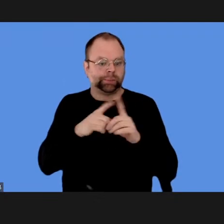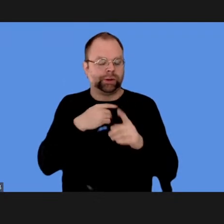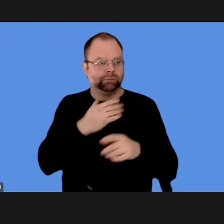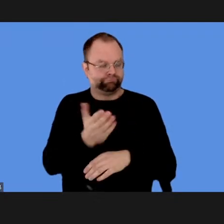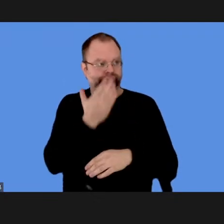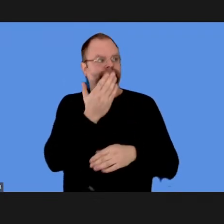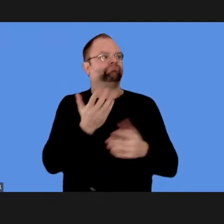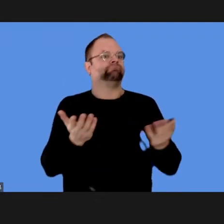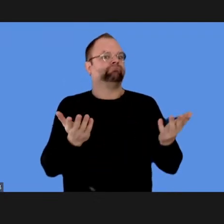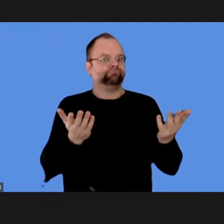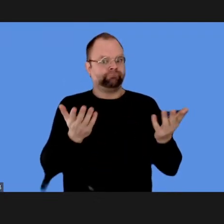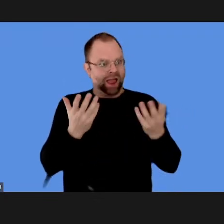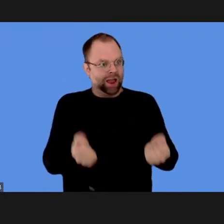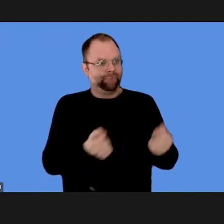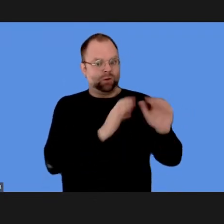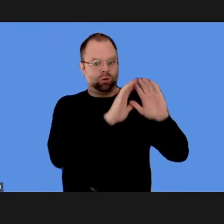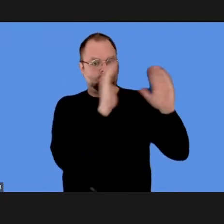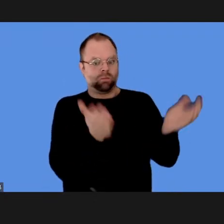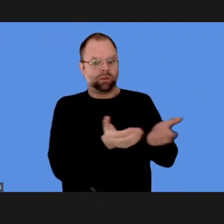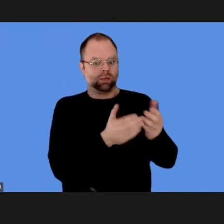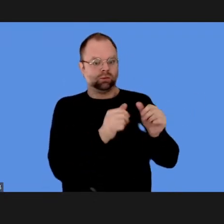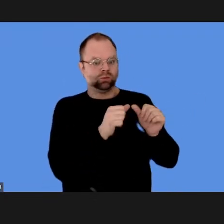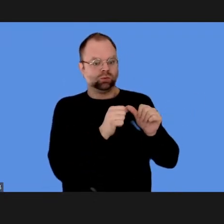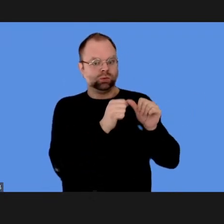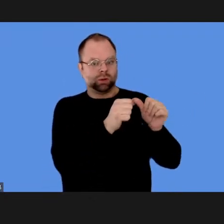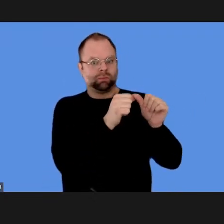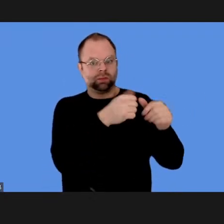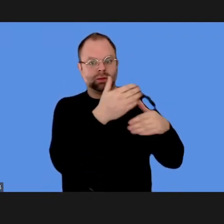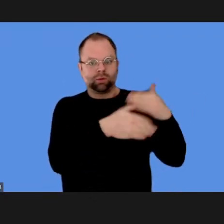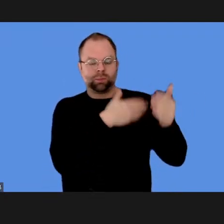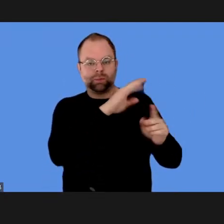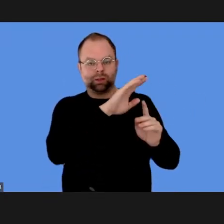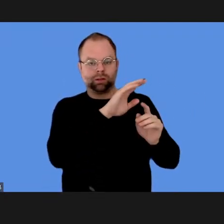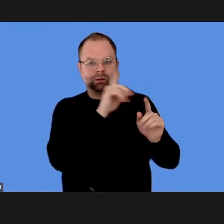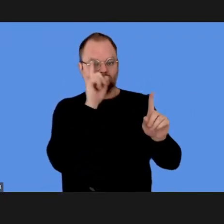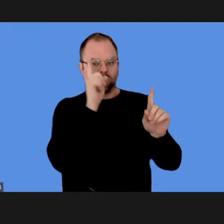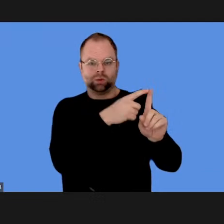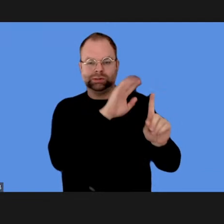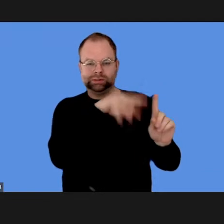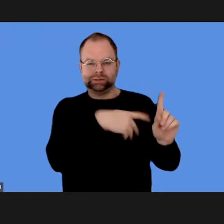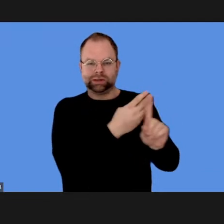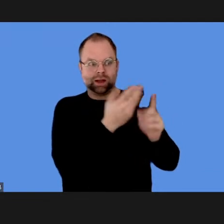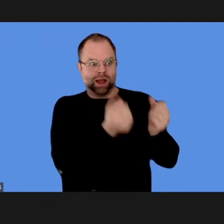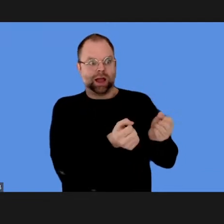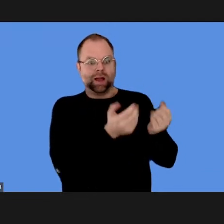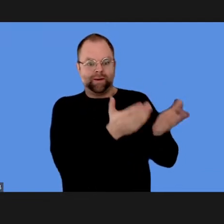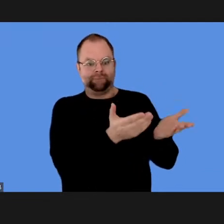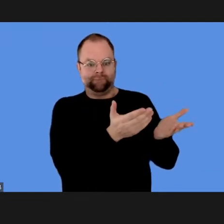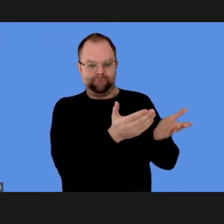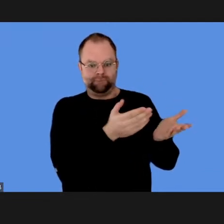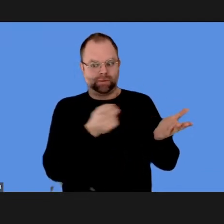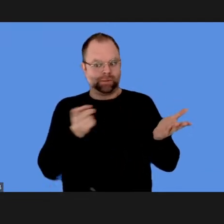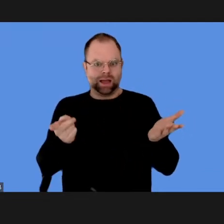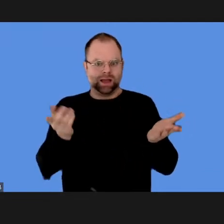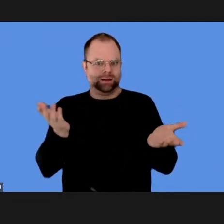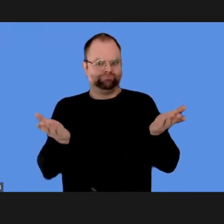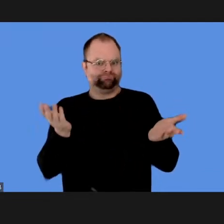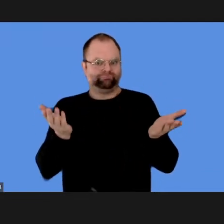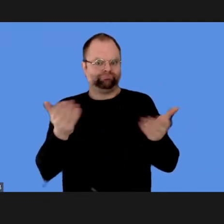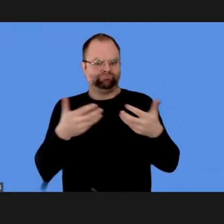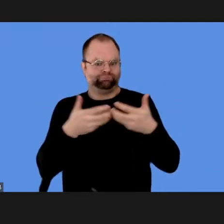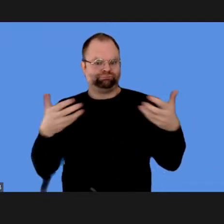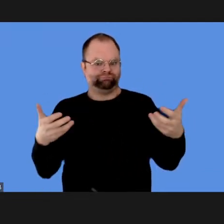past years across different countries. But nevertheless, the result is found in this survey,